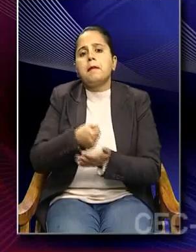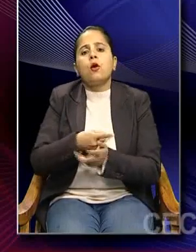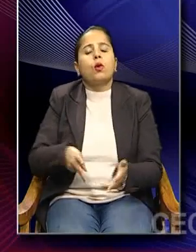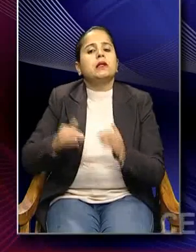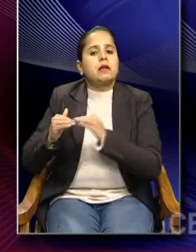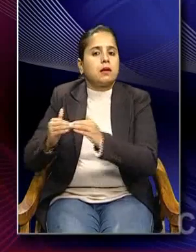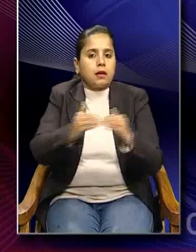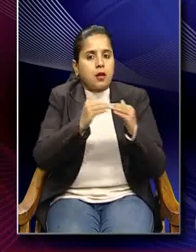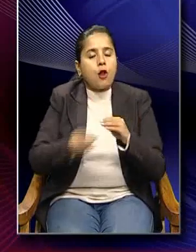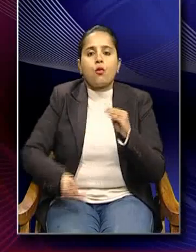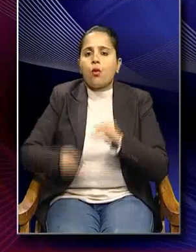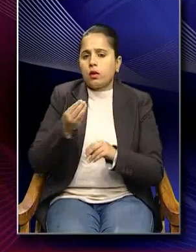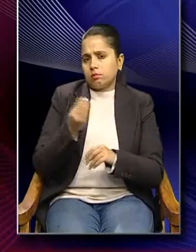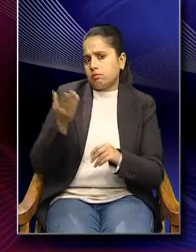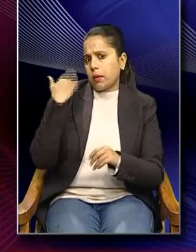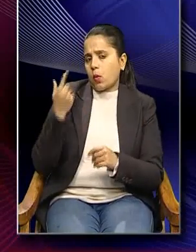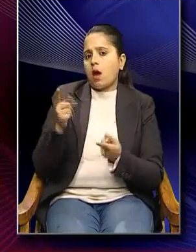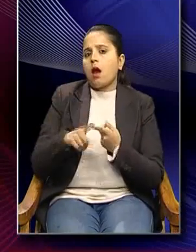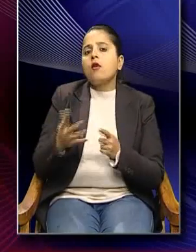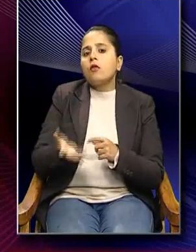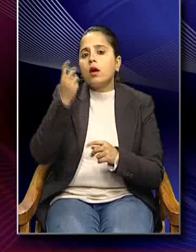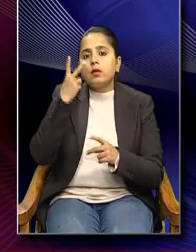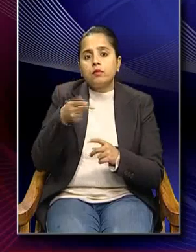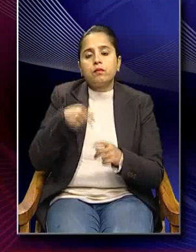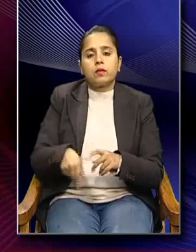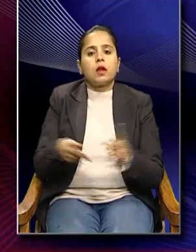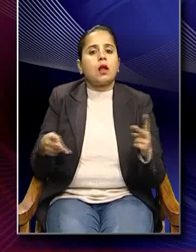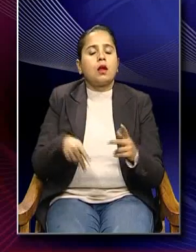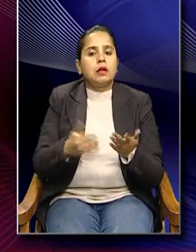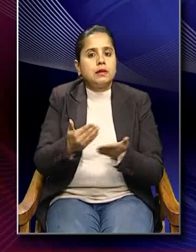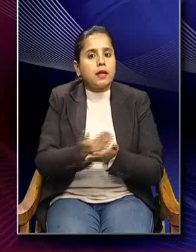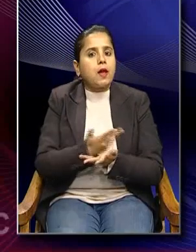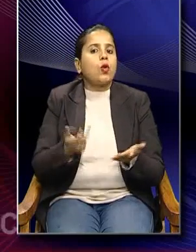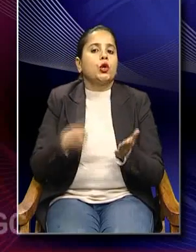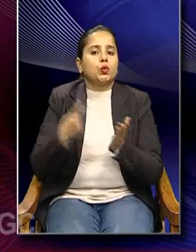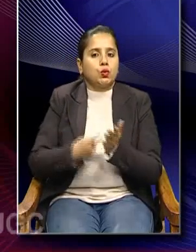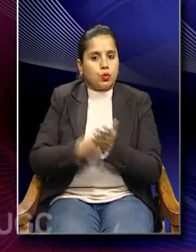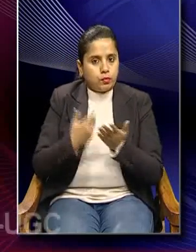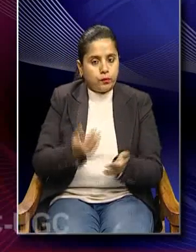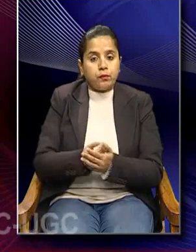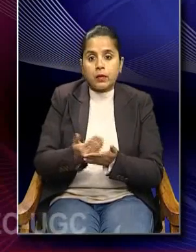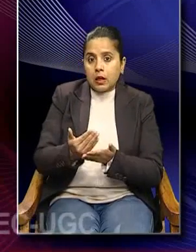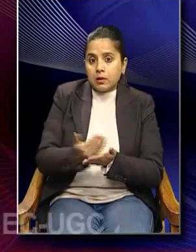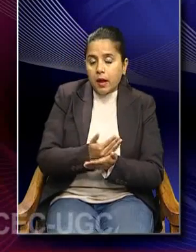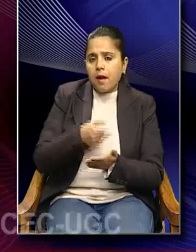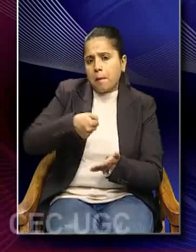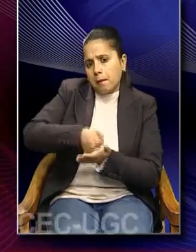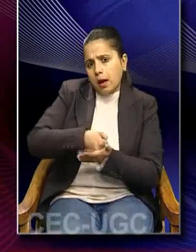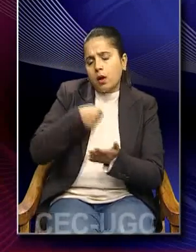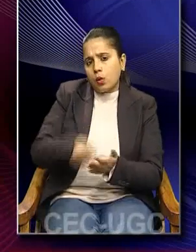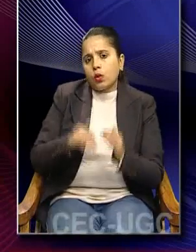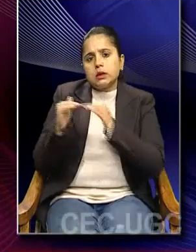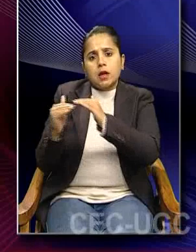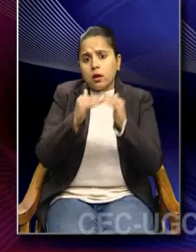standard. More recently, it is known as precautionary principle. The safe minimum standard at